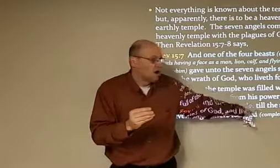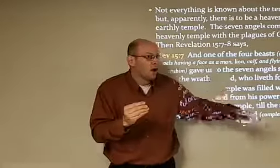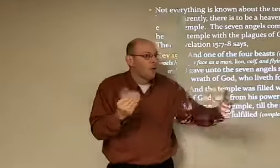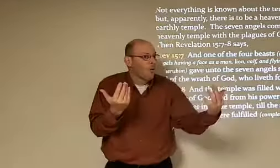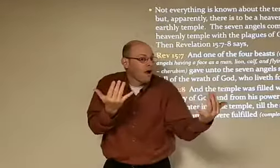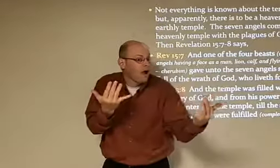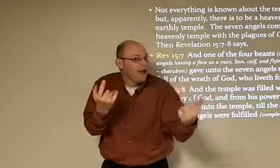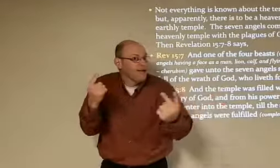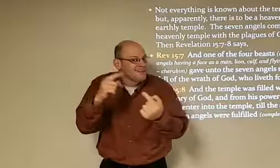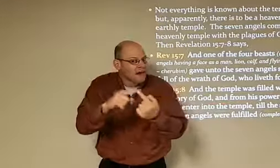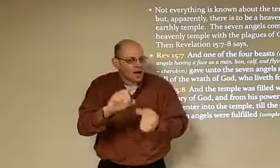till the seven plagues